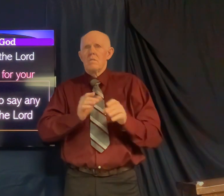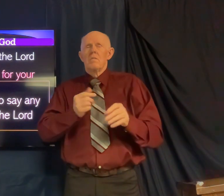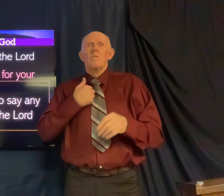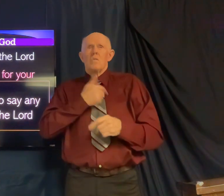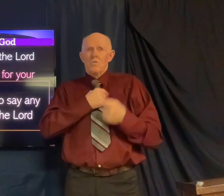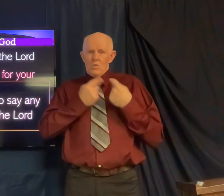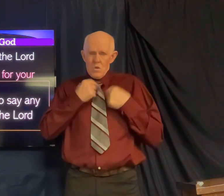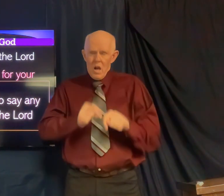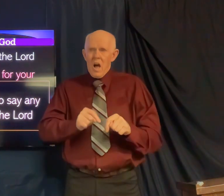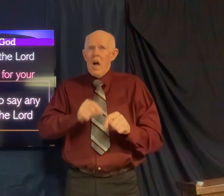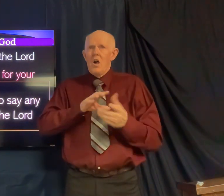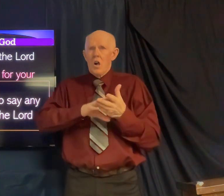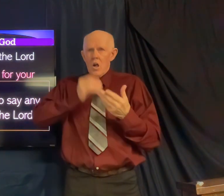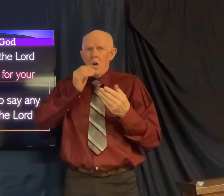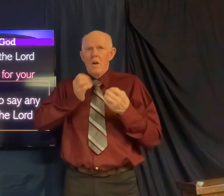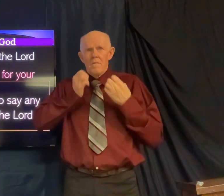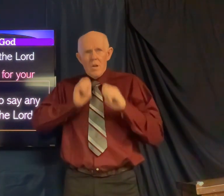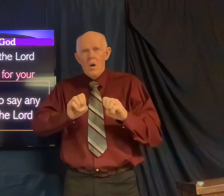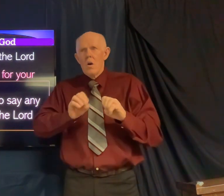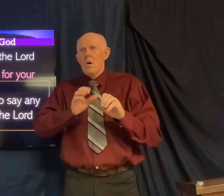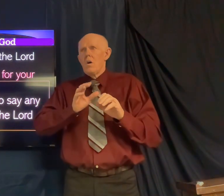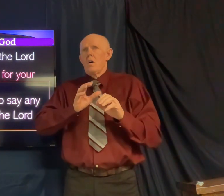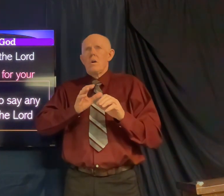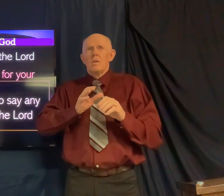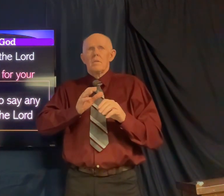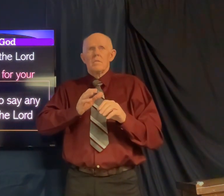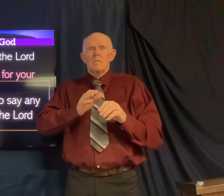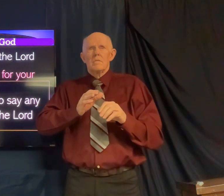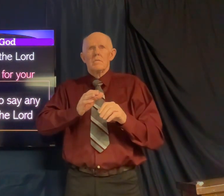can promise. We say we will do our best.